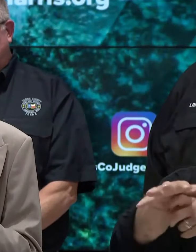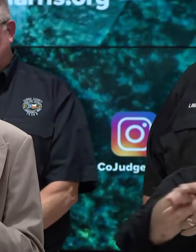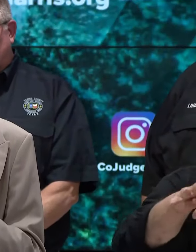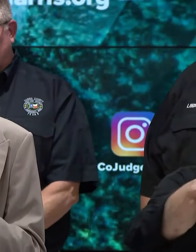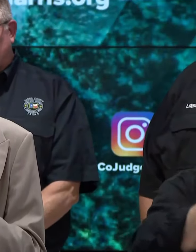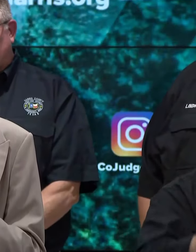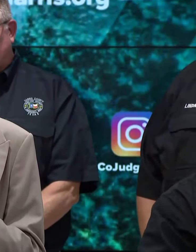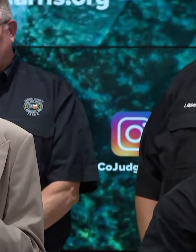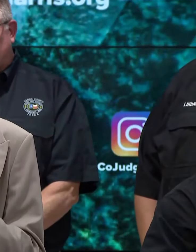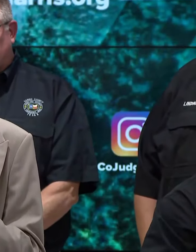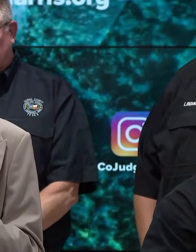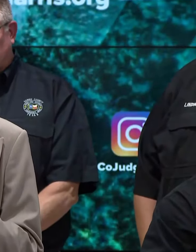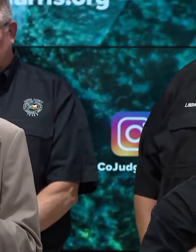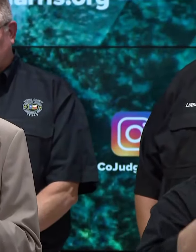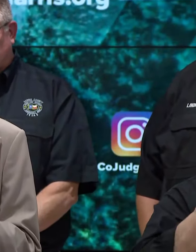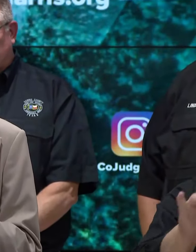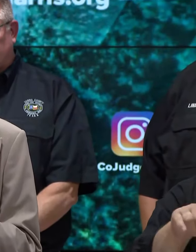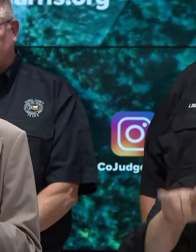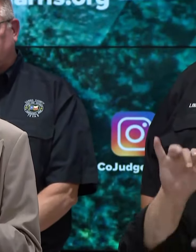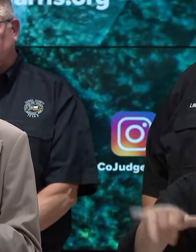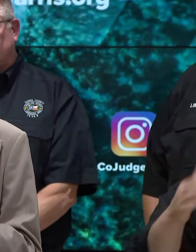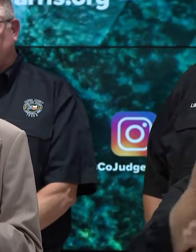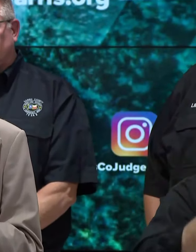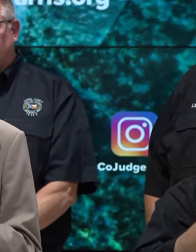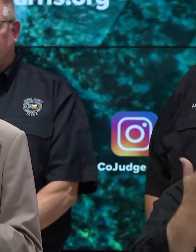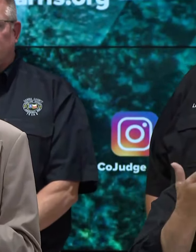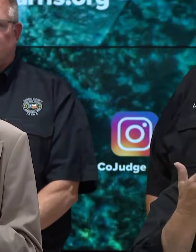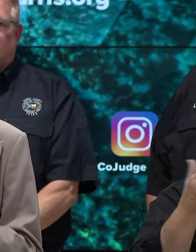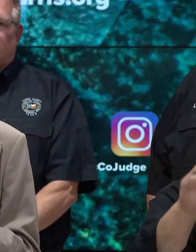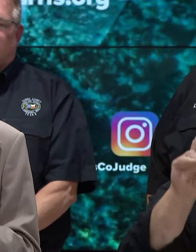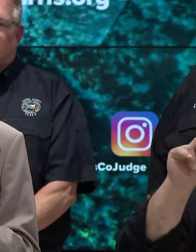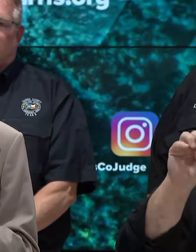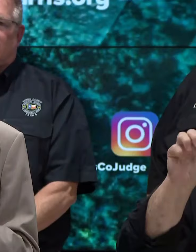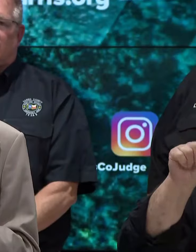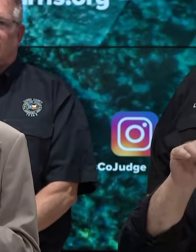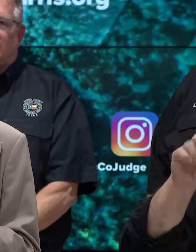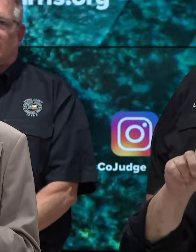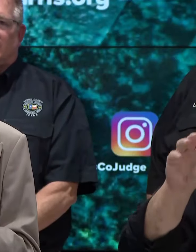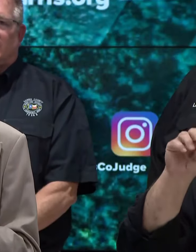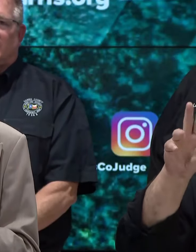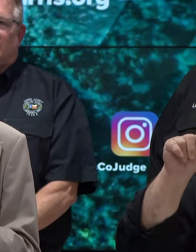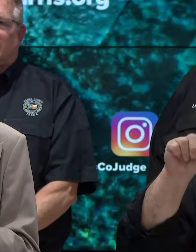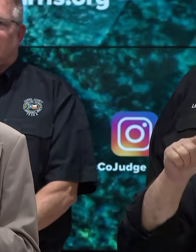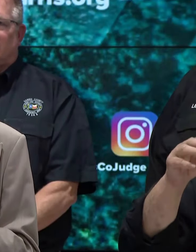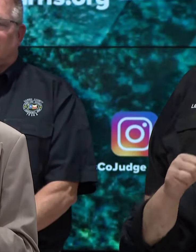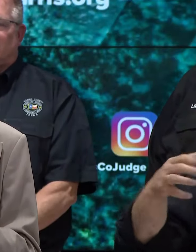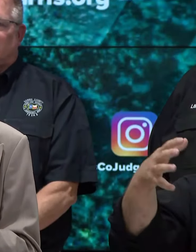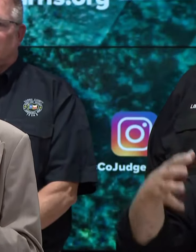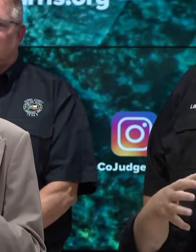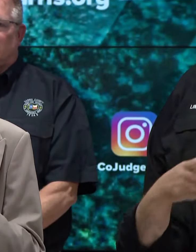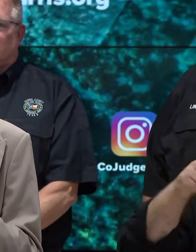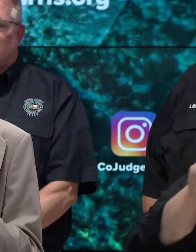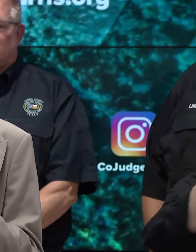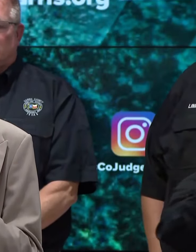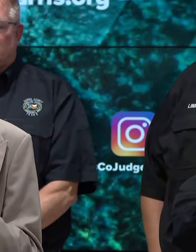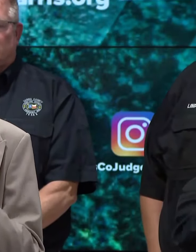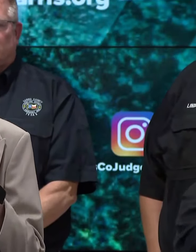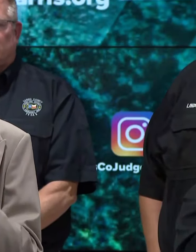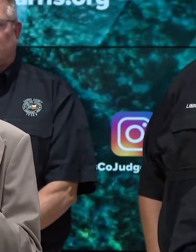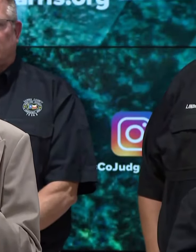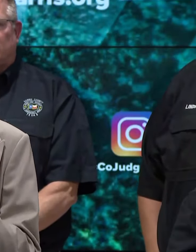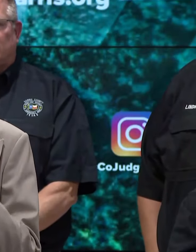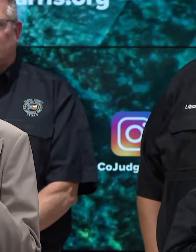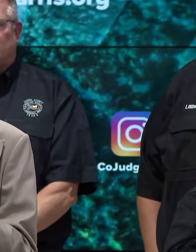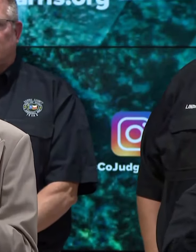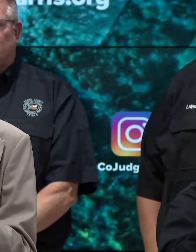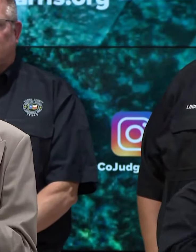so. In terms of that, some of them may be nested outages that we talked about also during May, where you have one